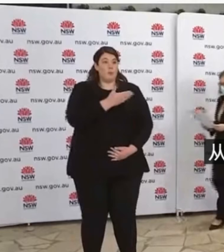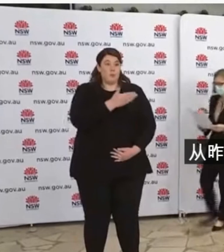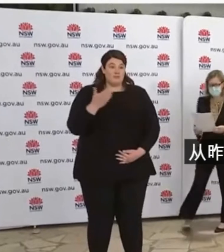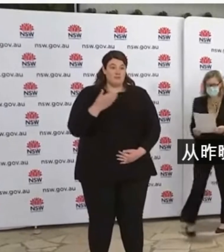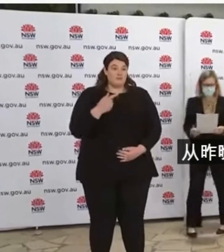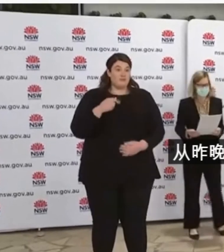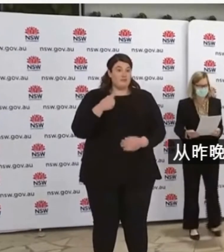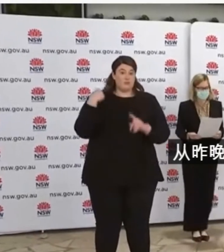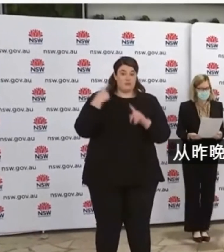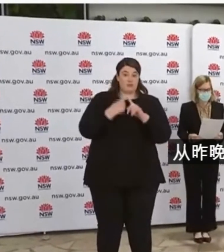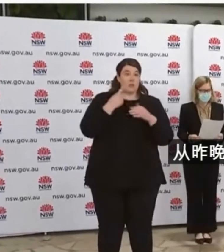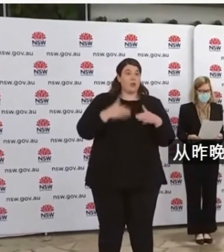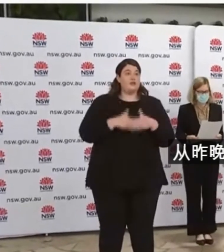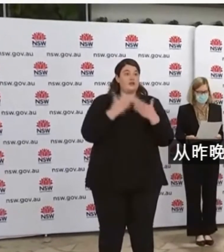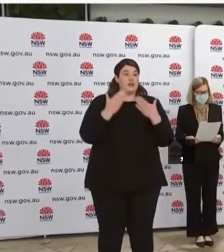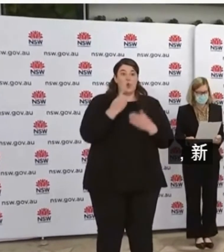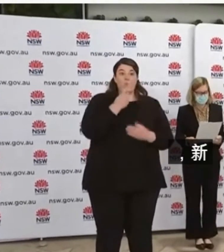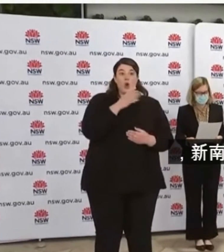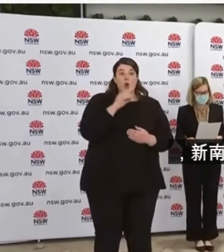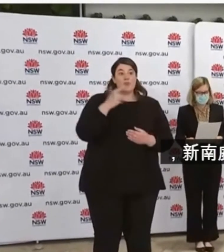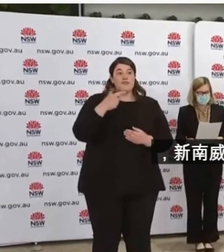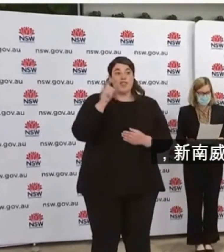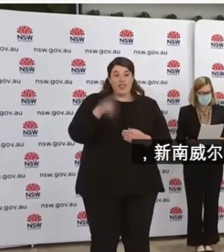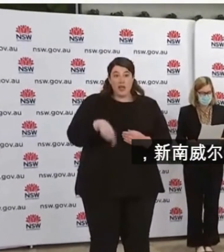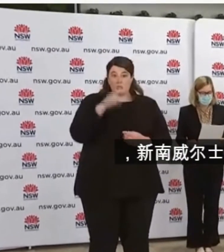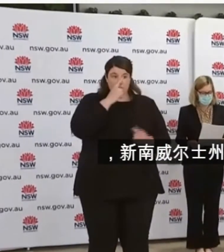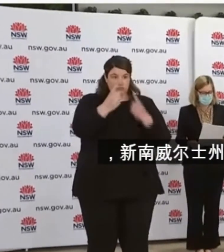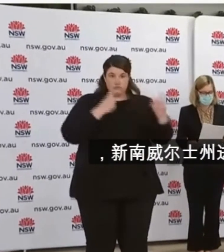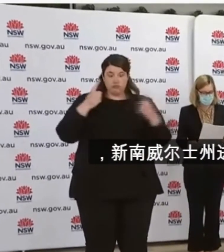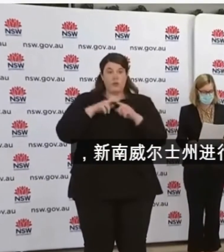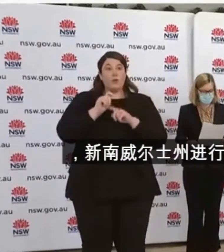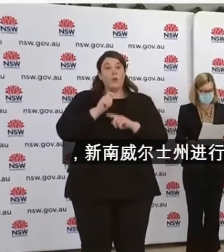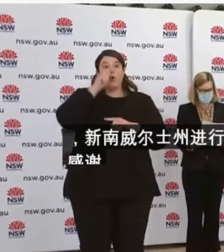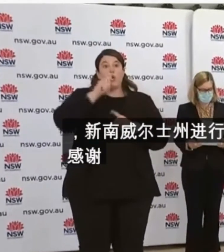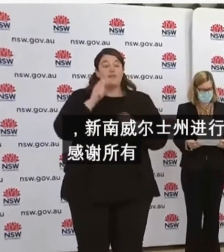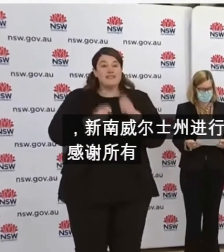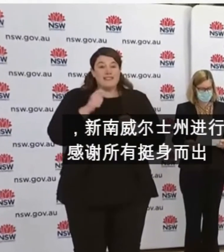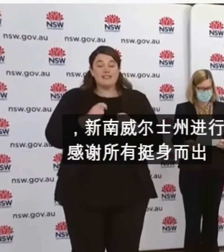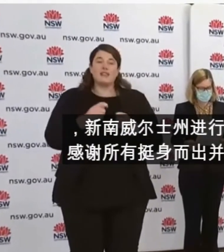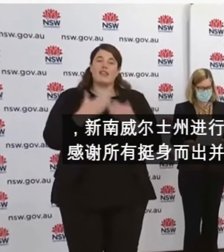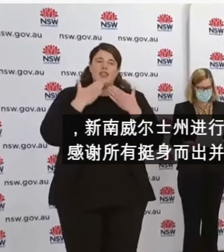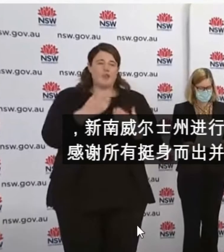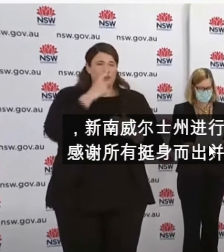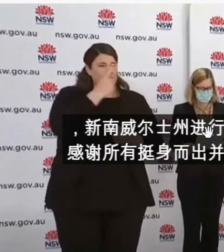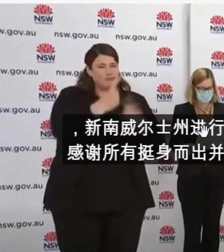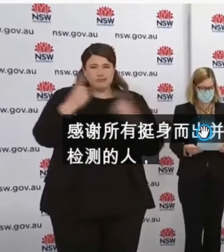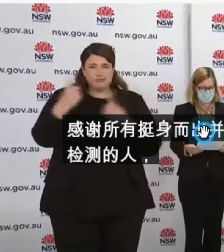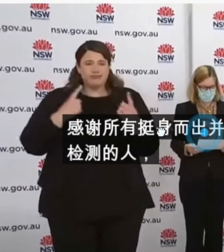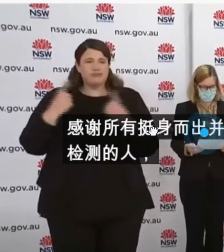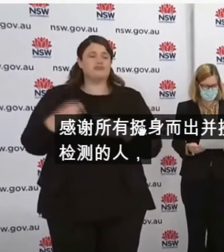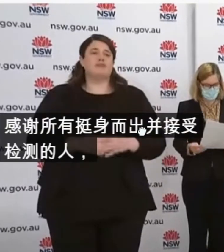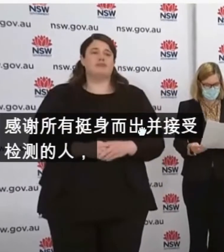8 p.m. last night, there were more than 107,000 tests in New South Wales. Thank you to everybody who came forward and got